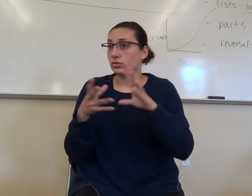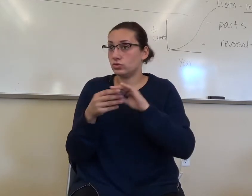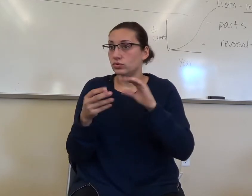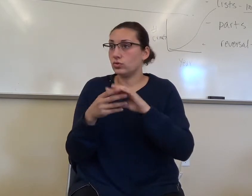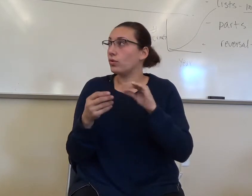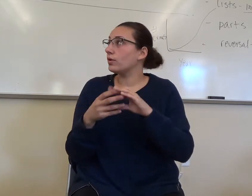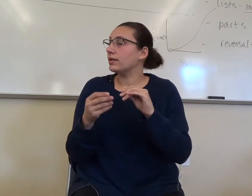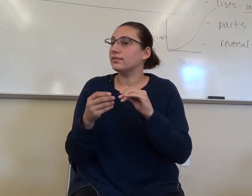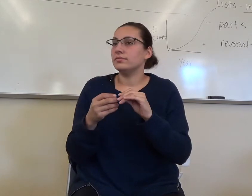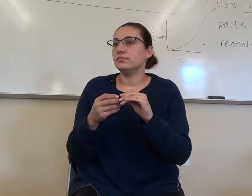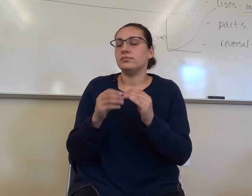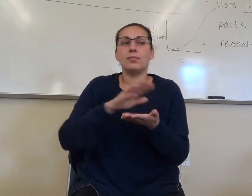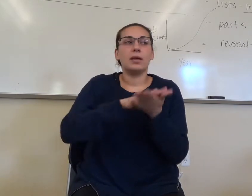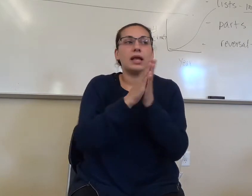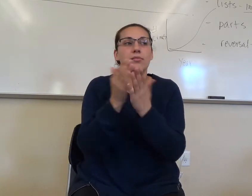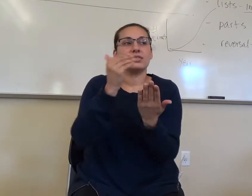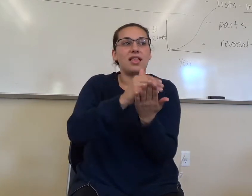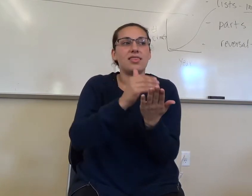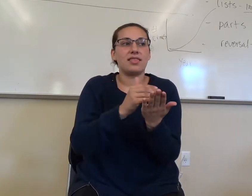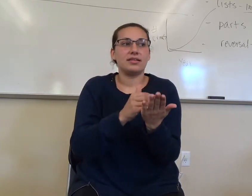list, okay? So